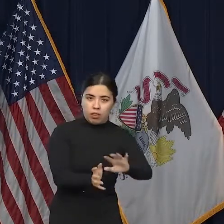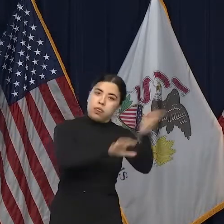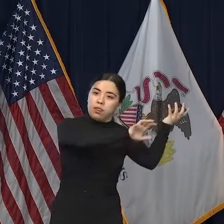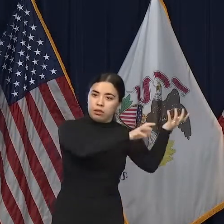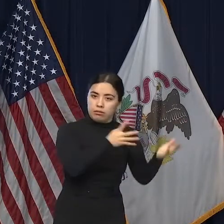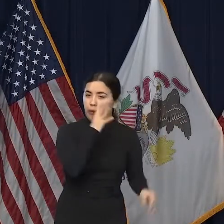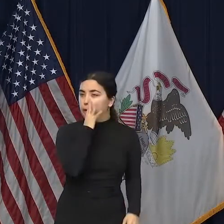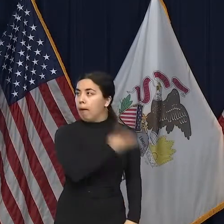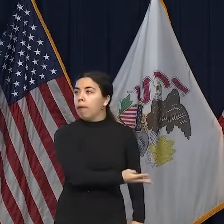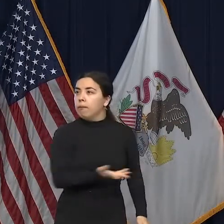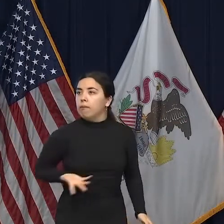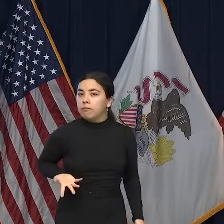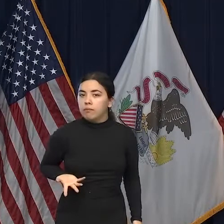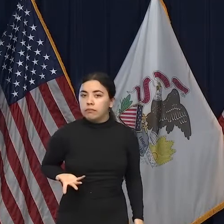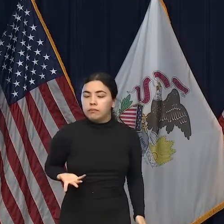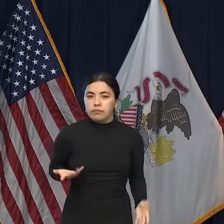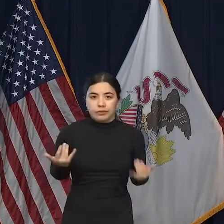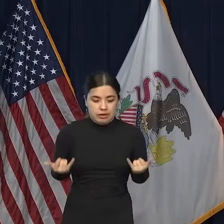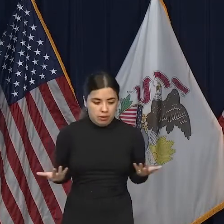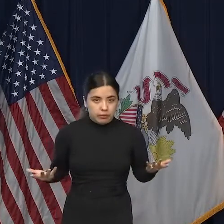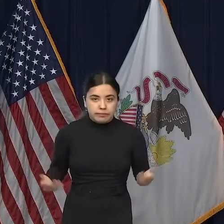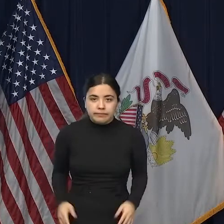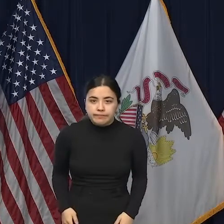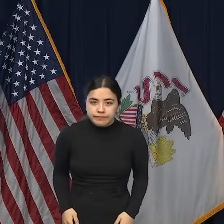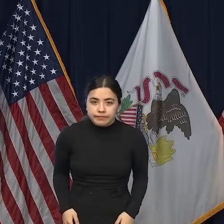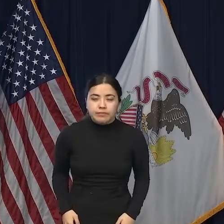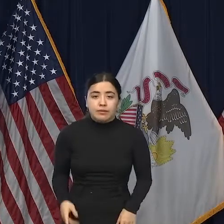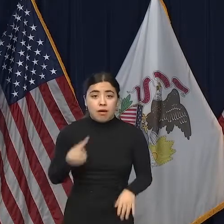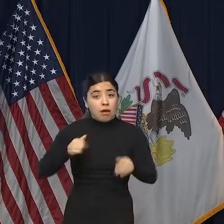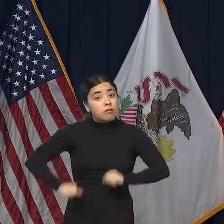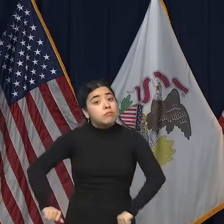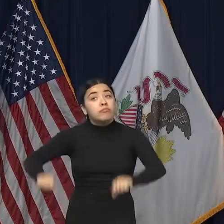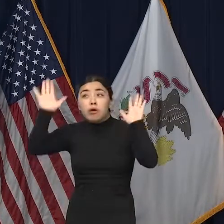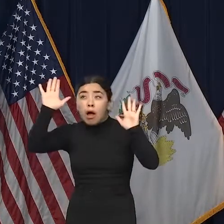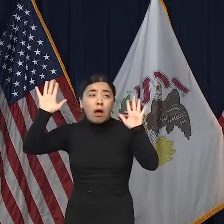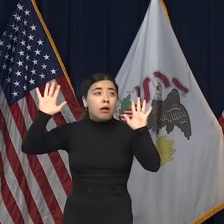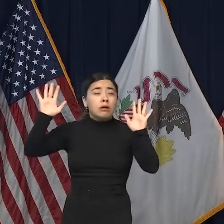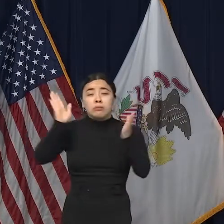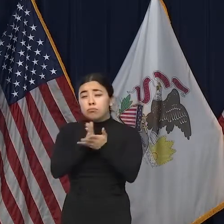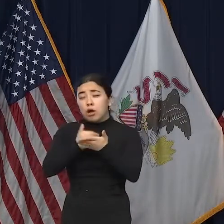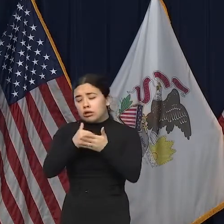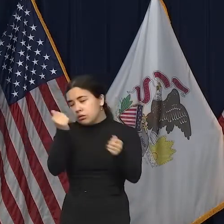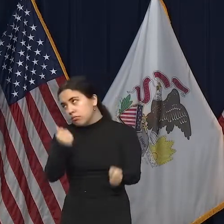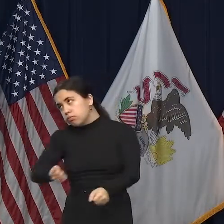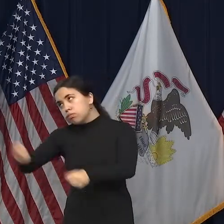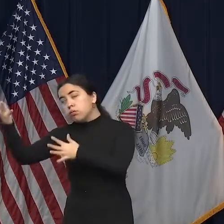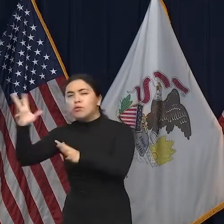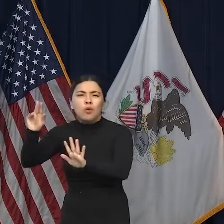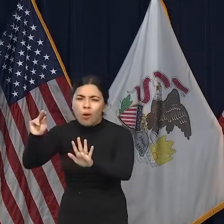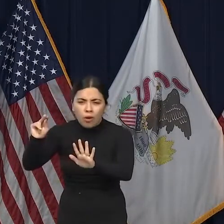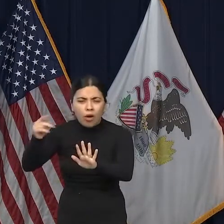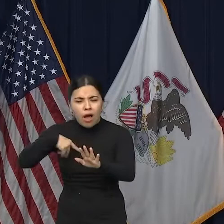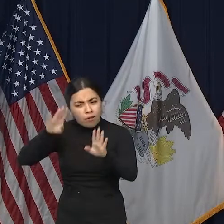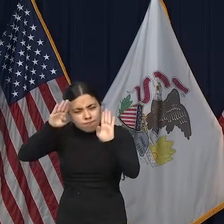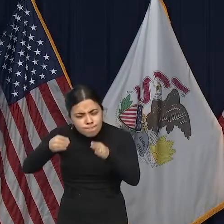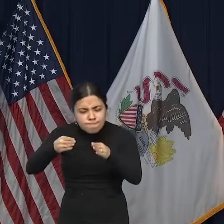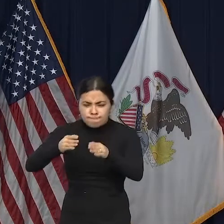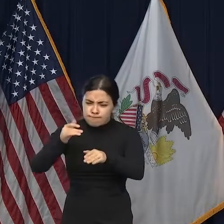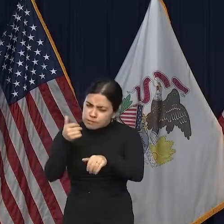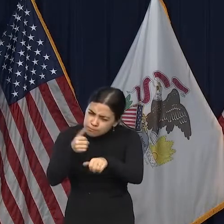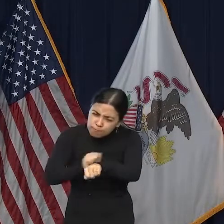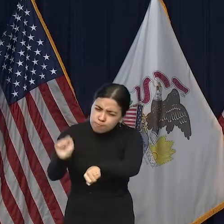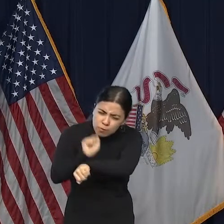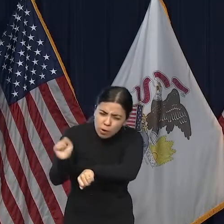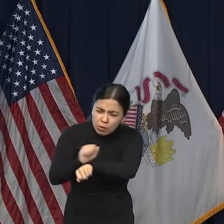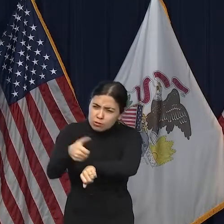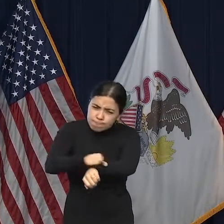are. I have not given up the battle to balance our budget and to put the state on firm fiscal footing. I